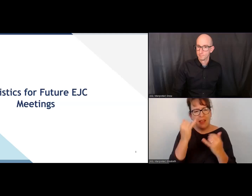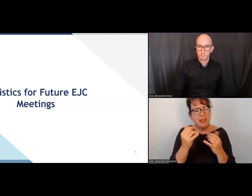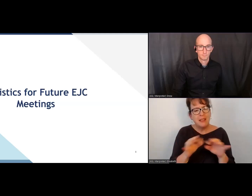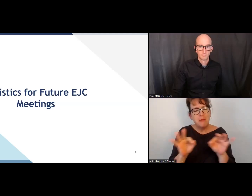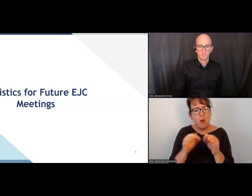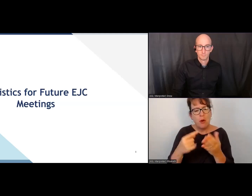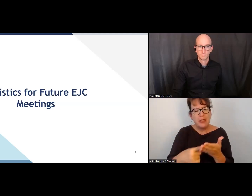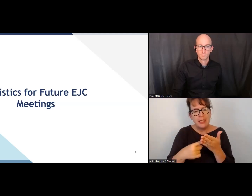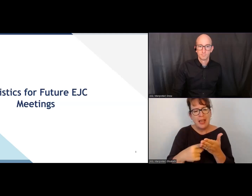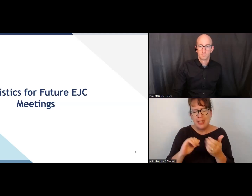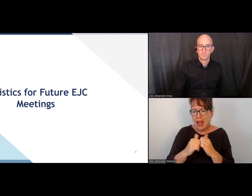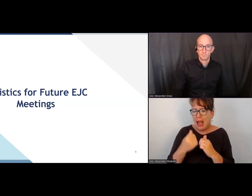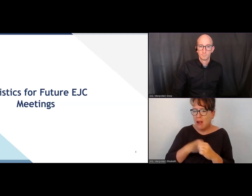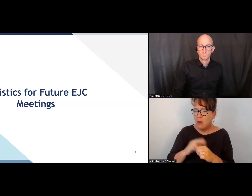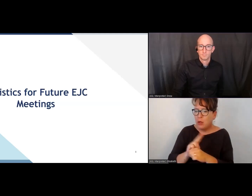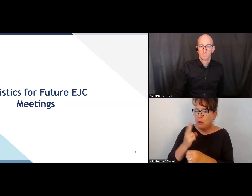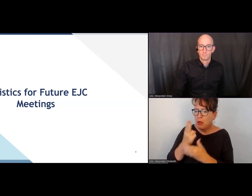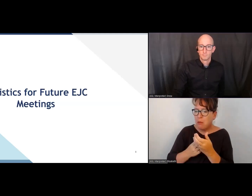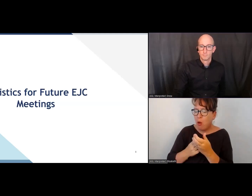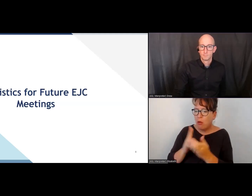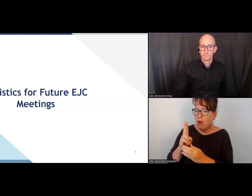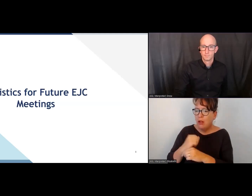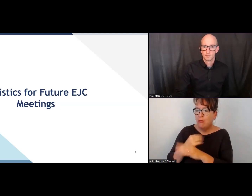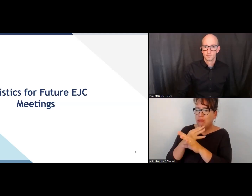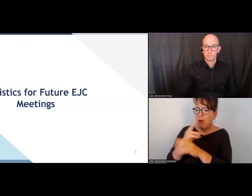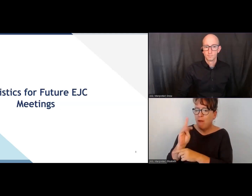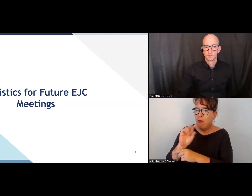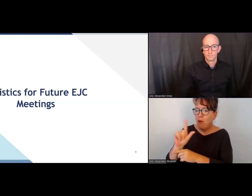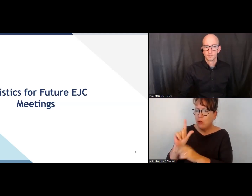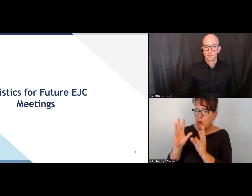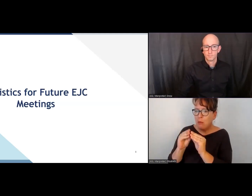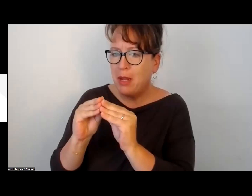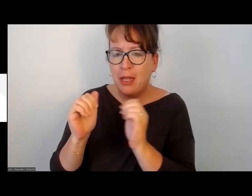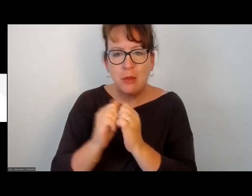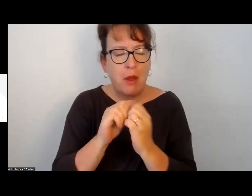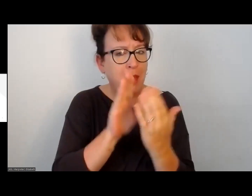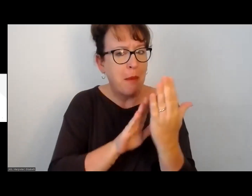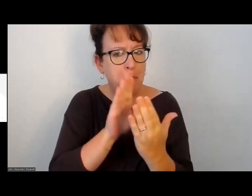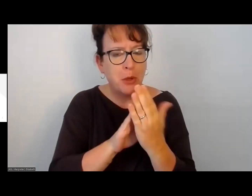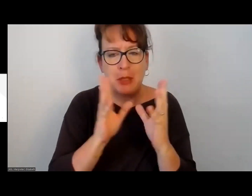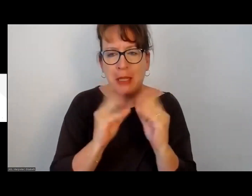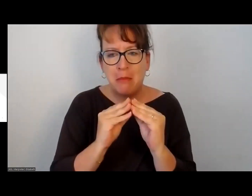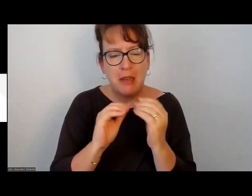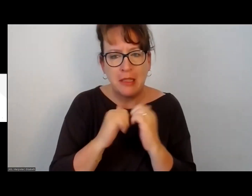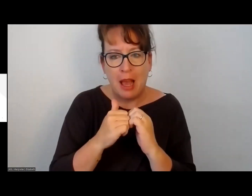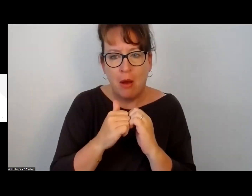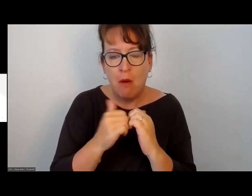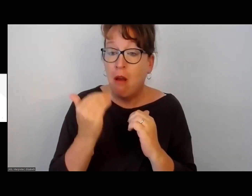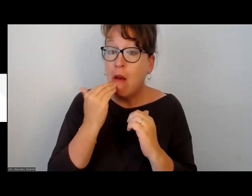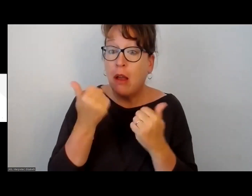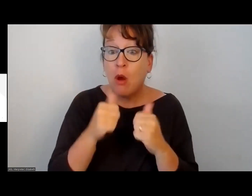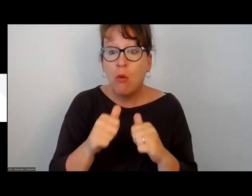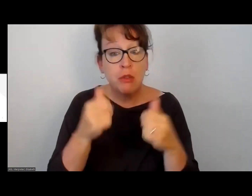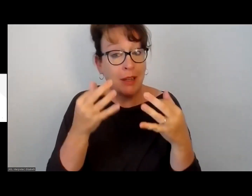like virtual meetings versus in-person meetings? We're trying to make a decision about, do all of our meetings